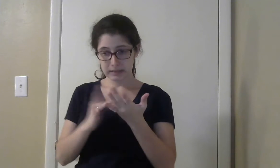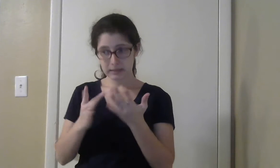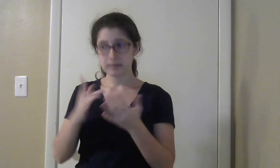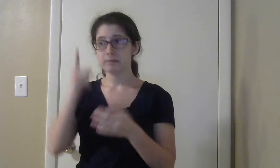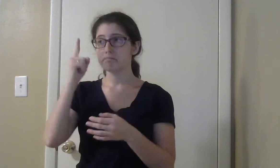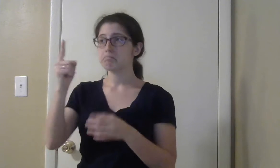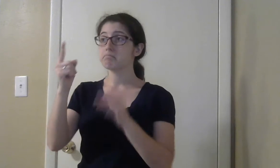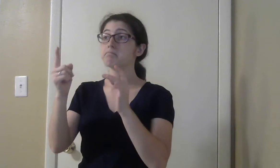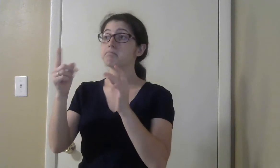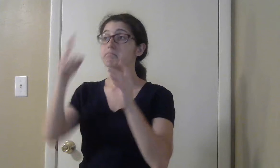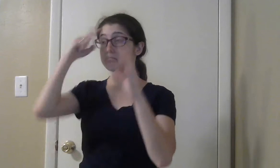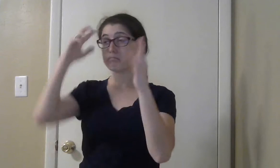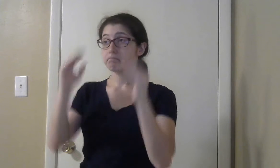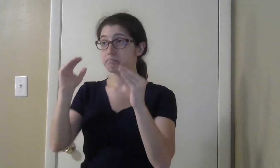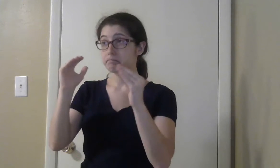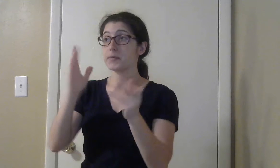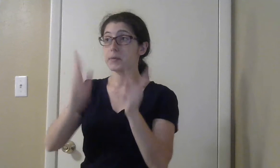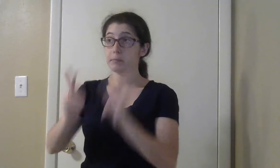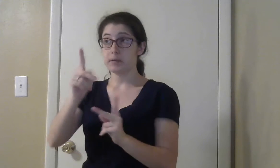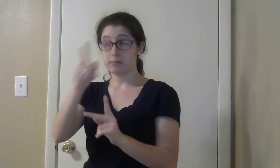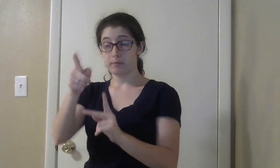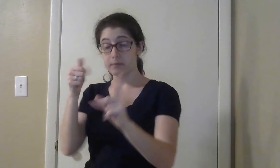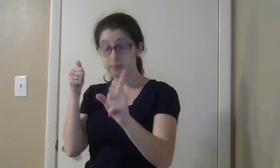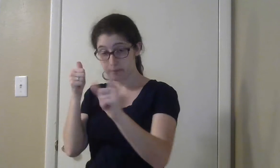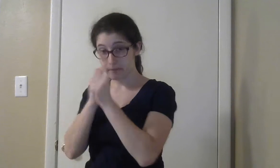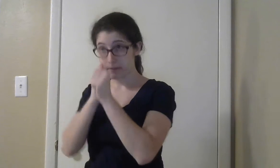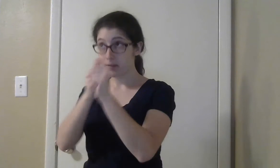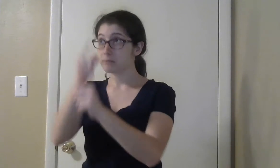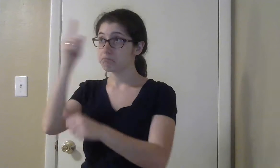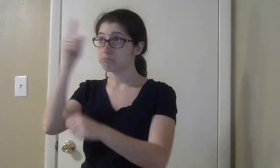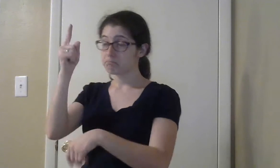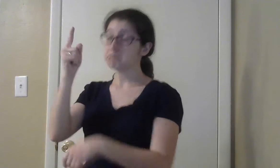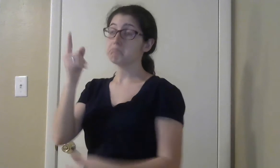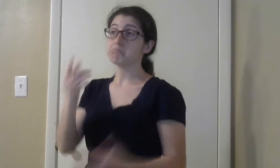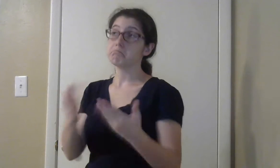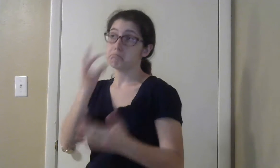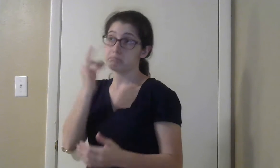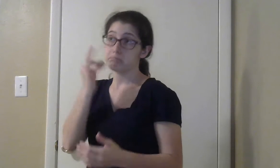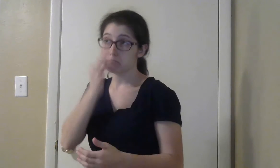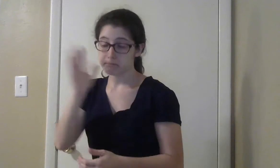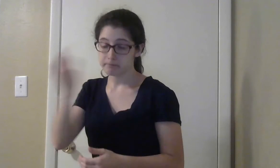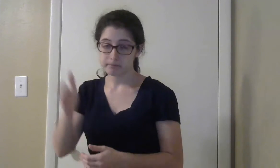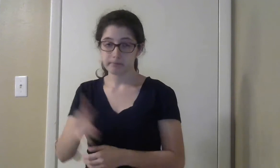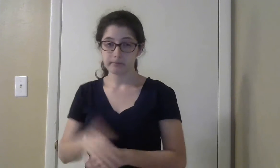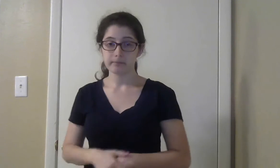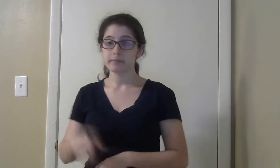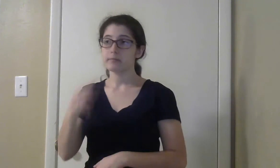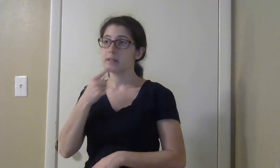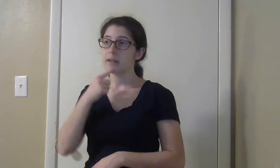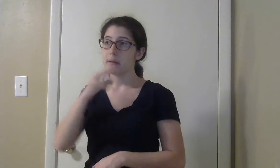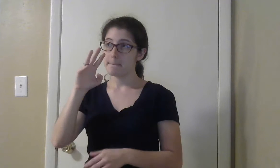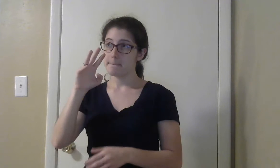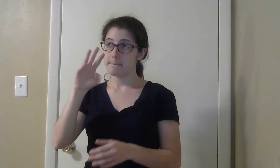18, Jesus says, when you fast, do not look gloomy like the hypocrites, for they disfigure